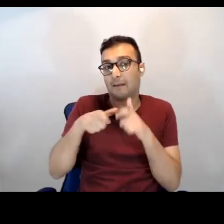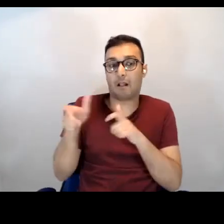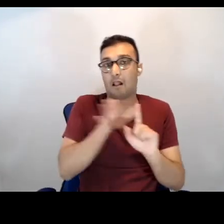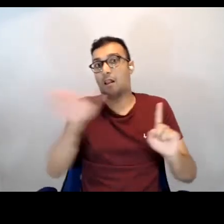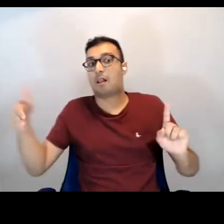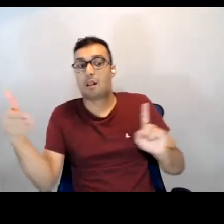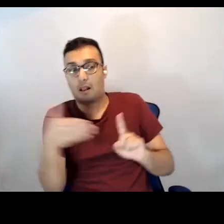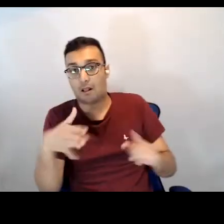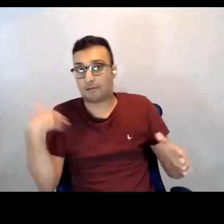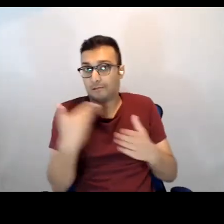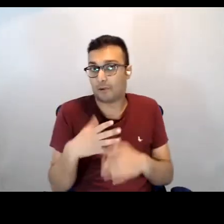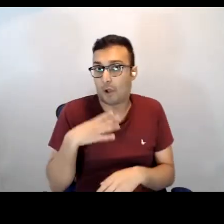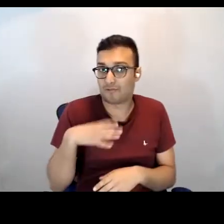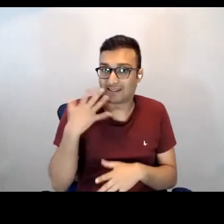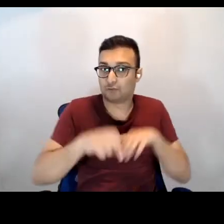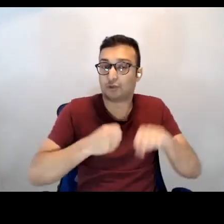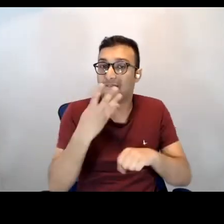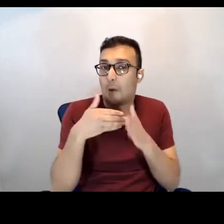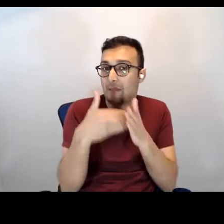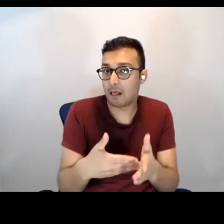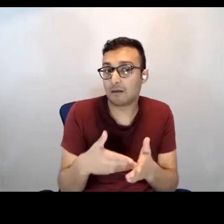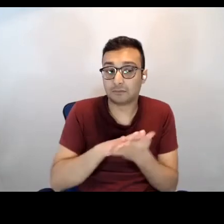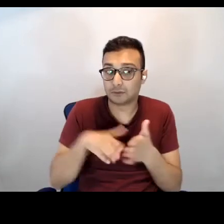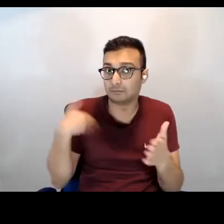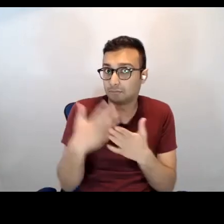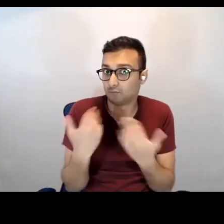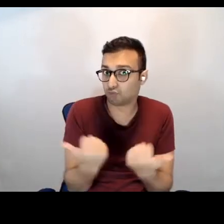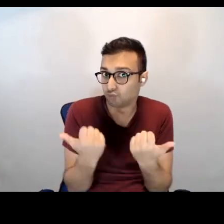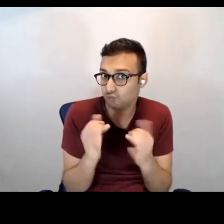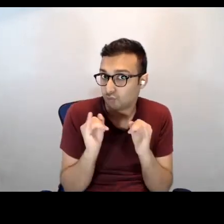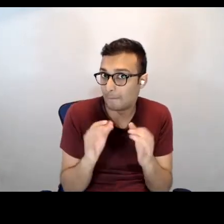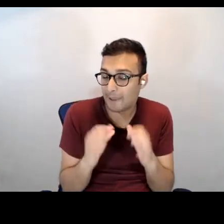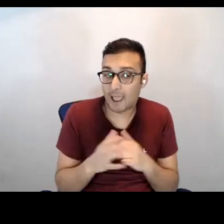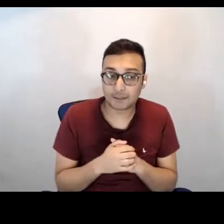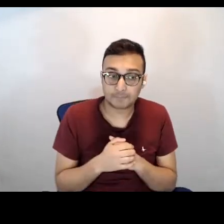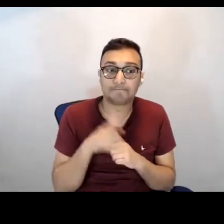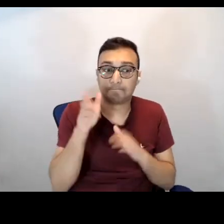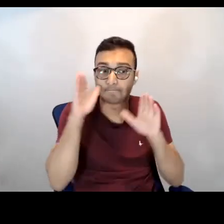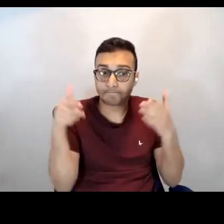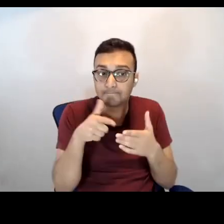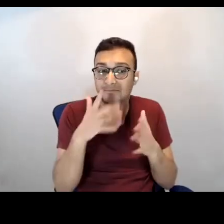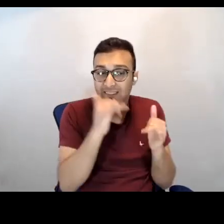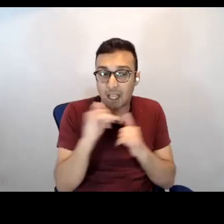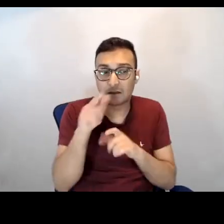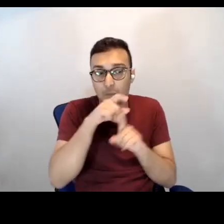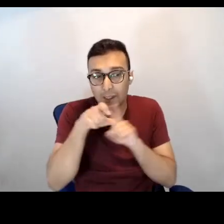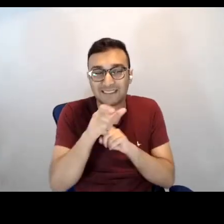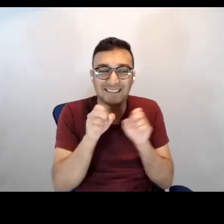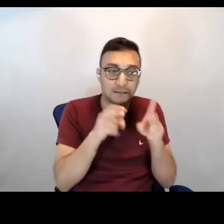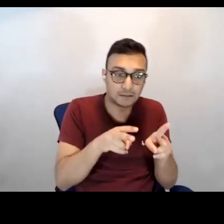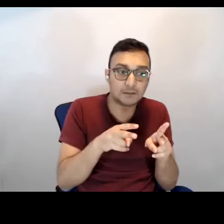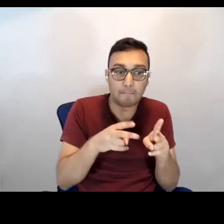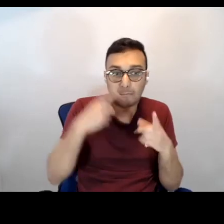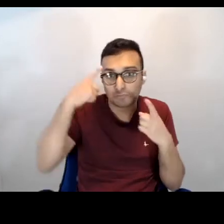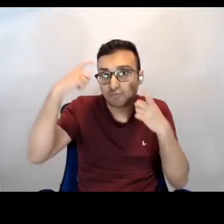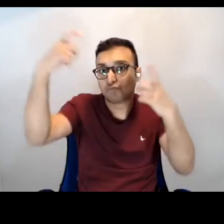so far, but there's a long way to go. It's focused on testing community, system and innovation-led drivers for change.